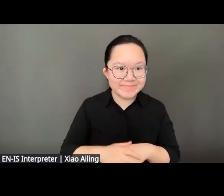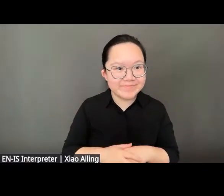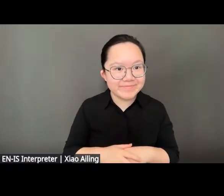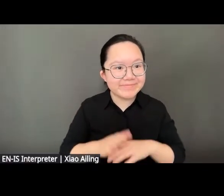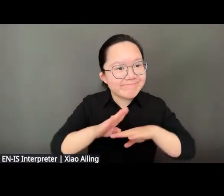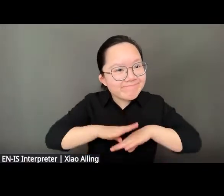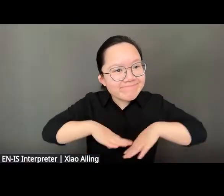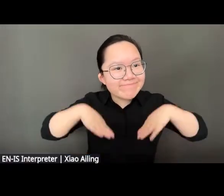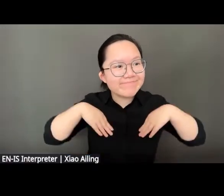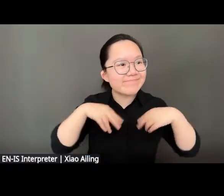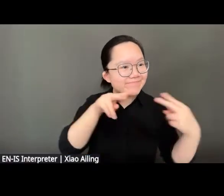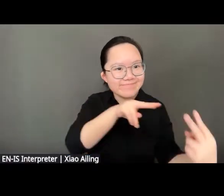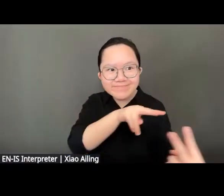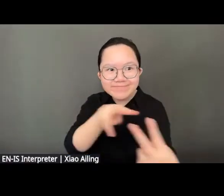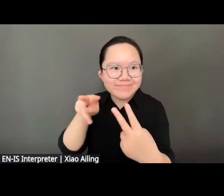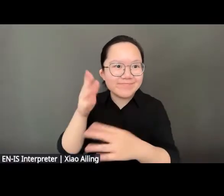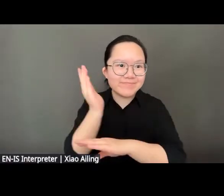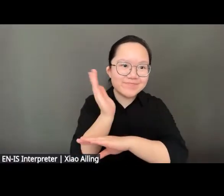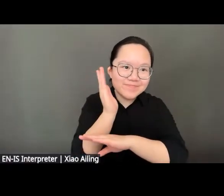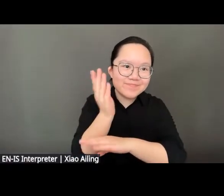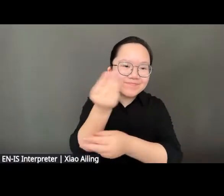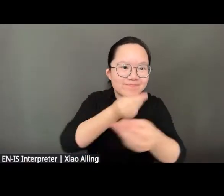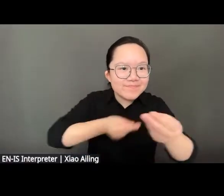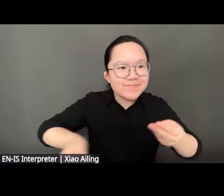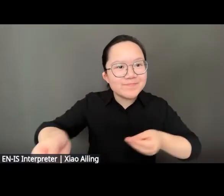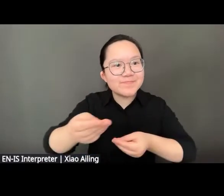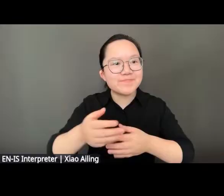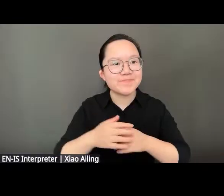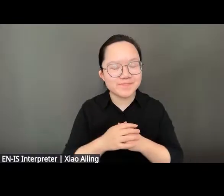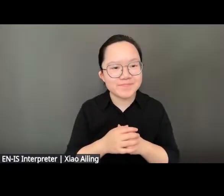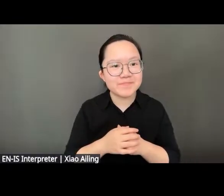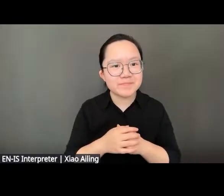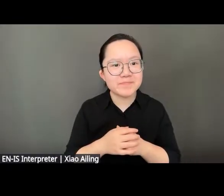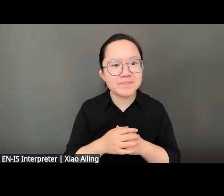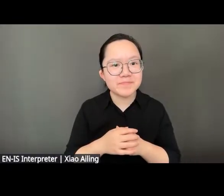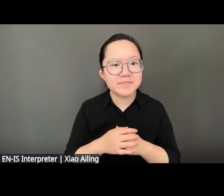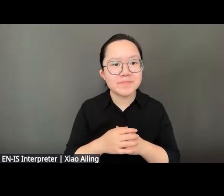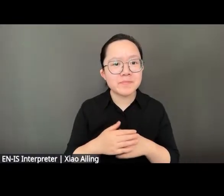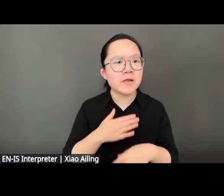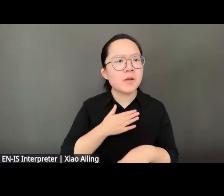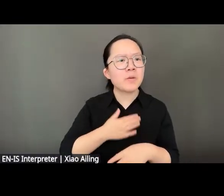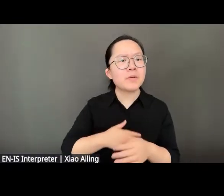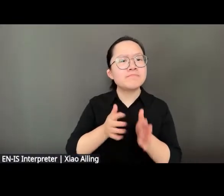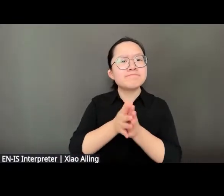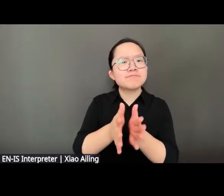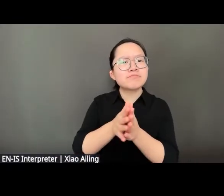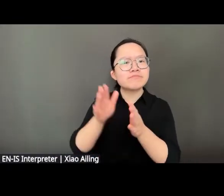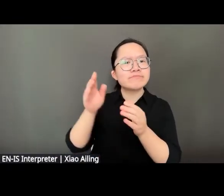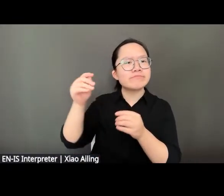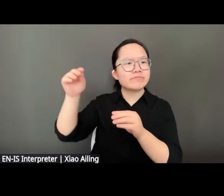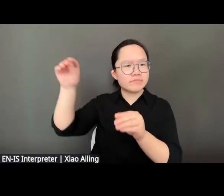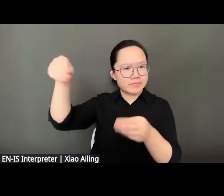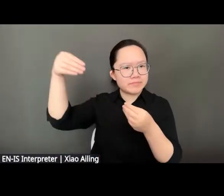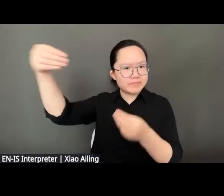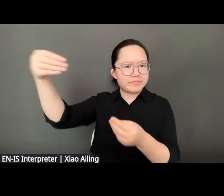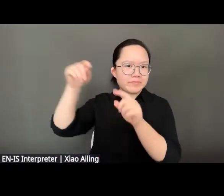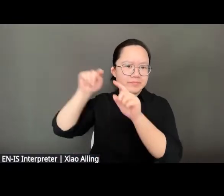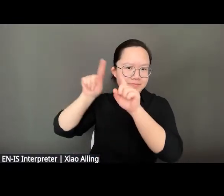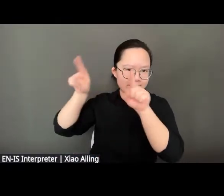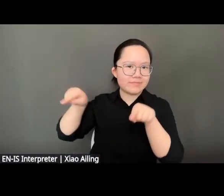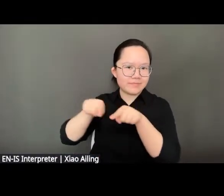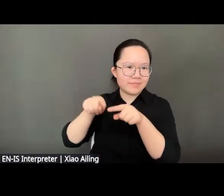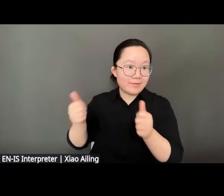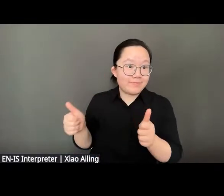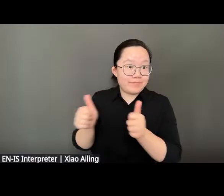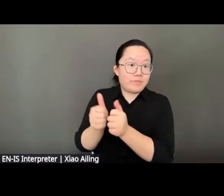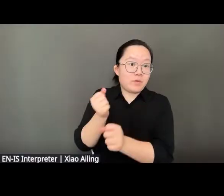I'm going to talk about an article that I co-wrote with Lisa Morris, Amba Sekar,